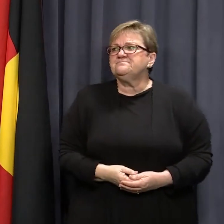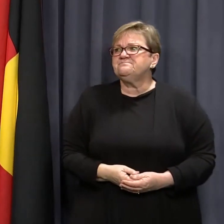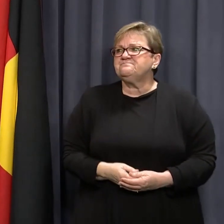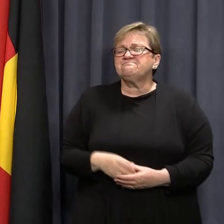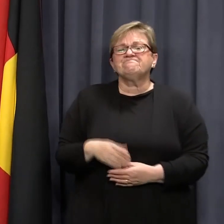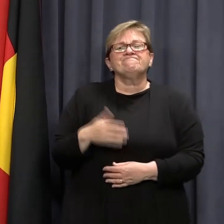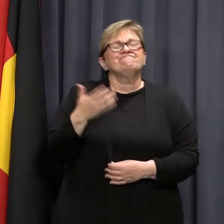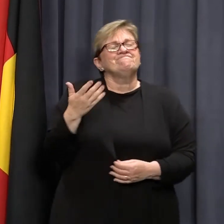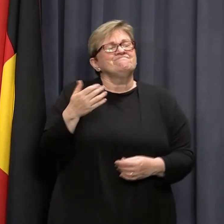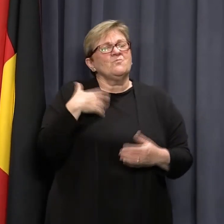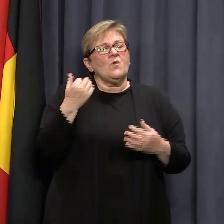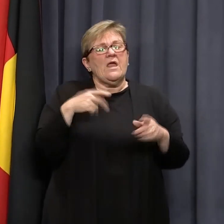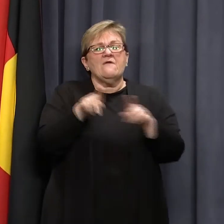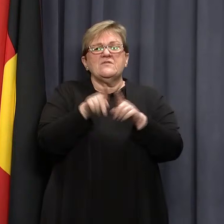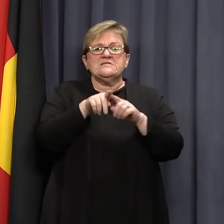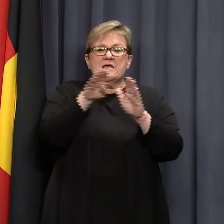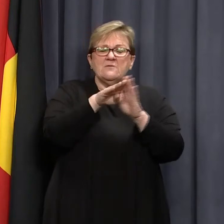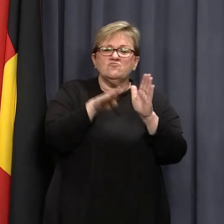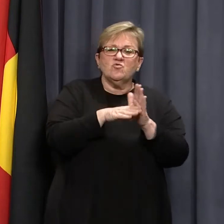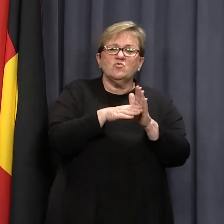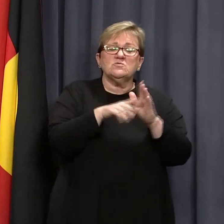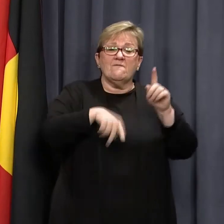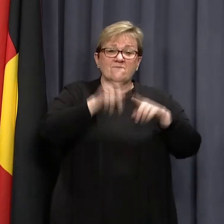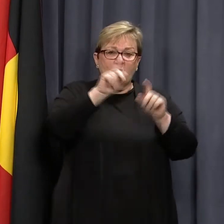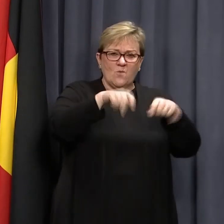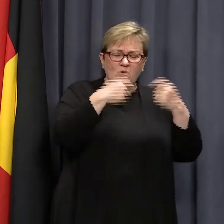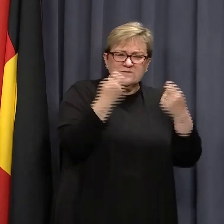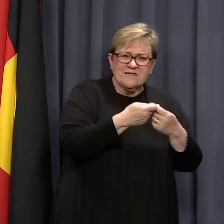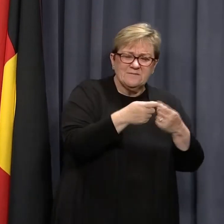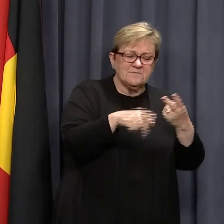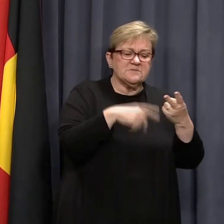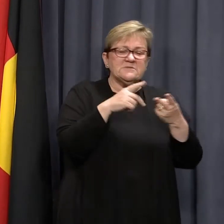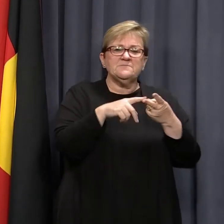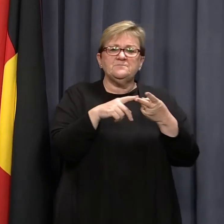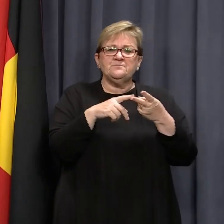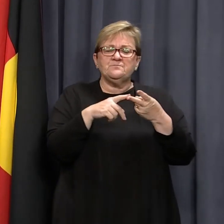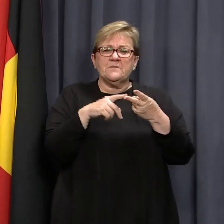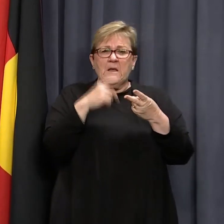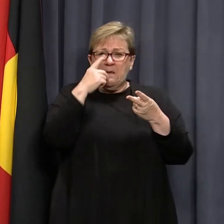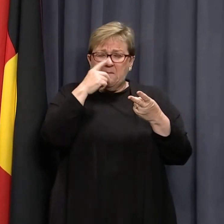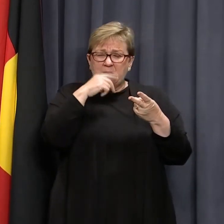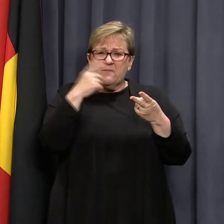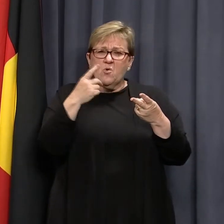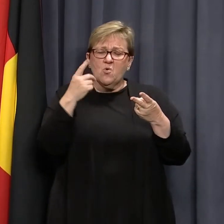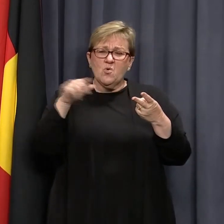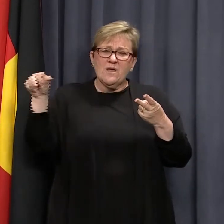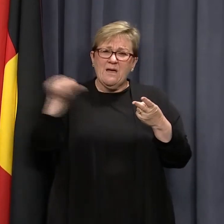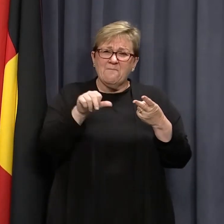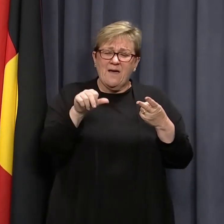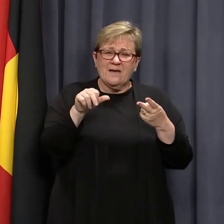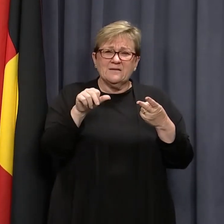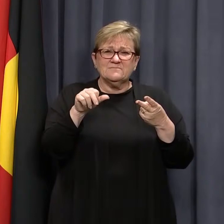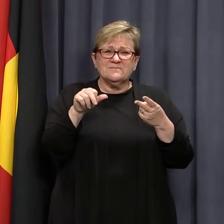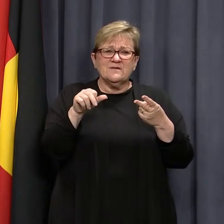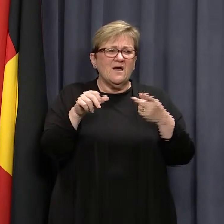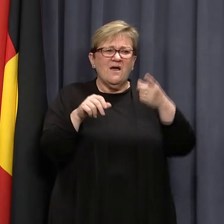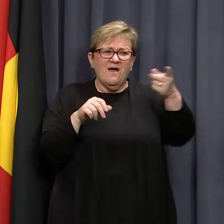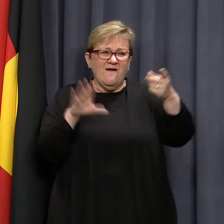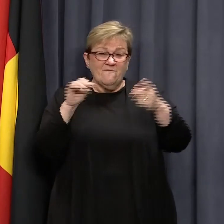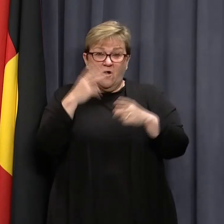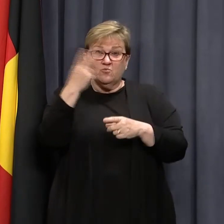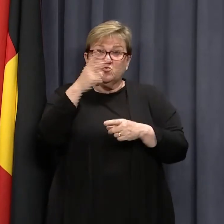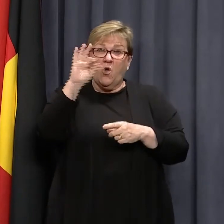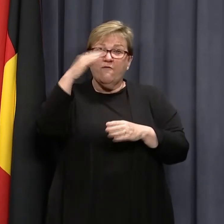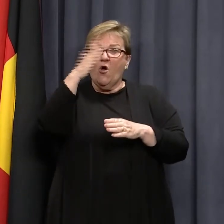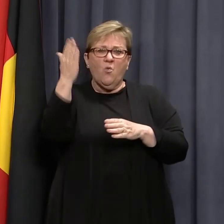basically, we place the same requirements on football teams, on on people who come back. Now, it doesn't matter. From 1201